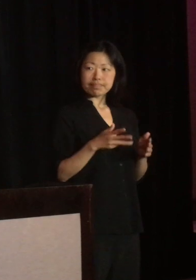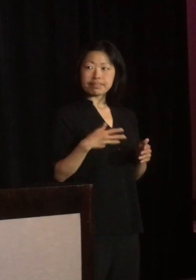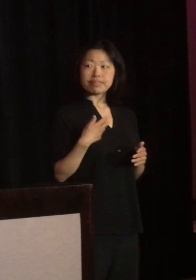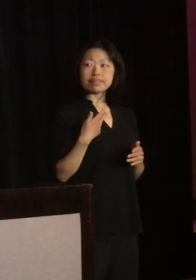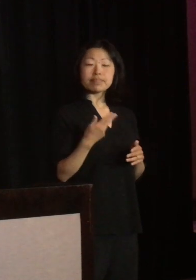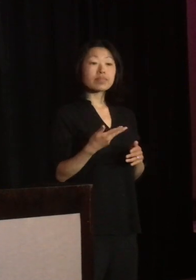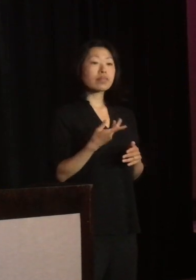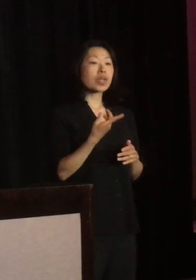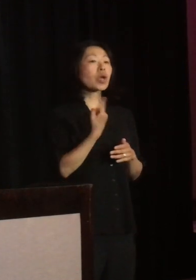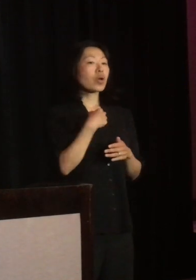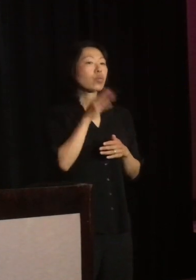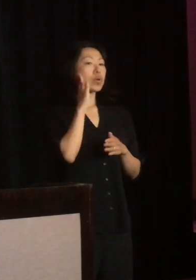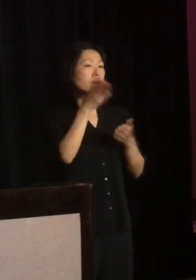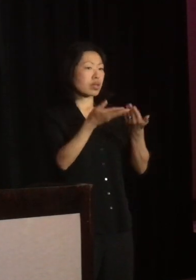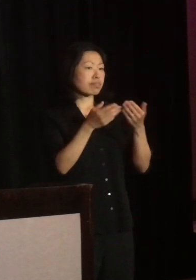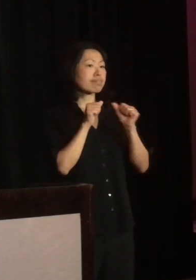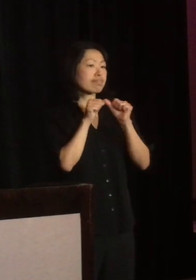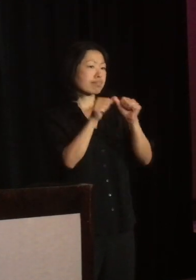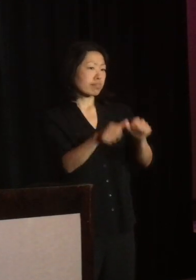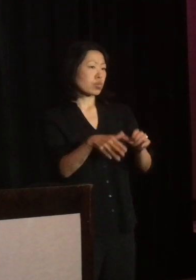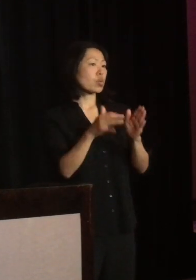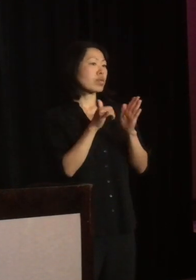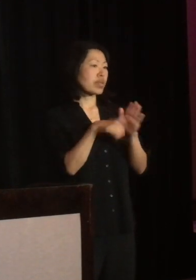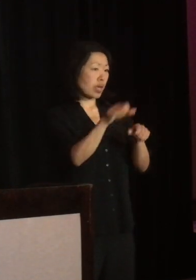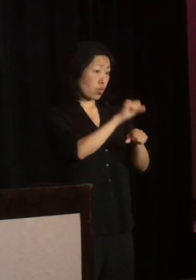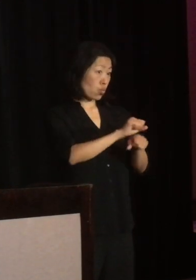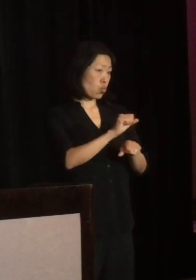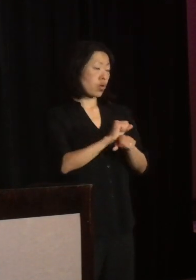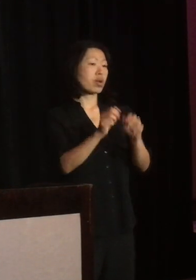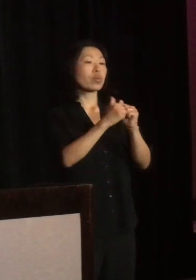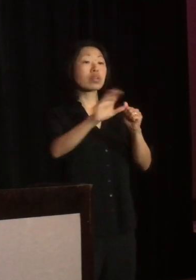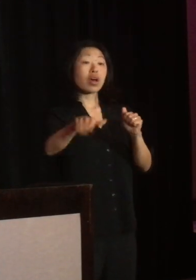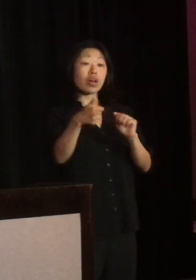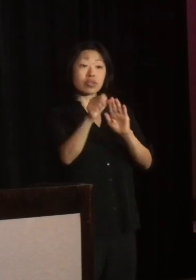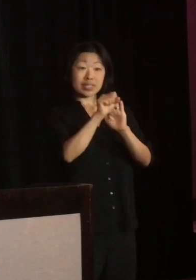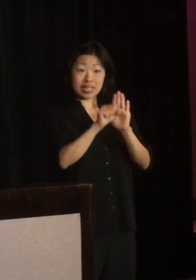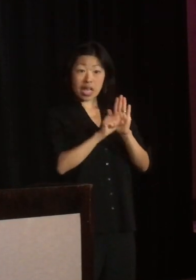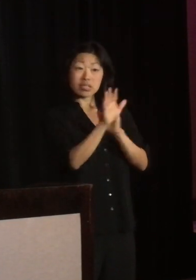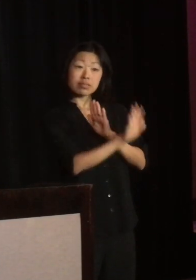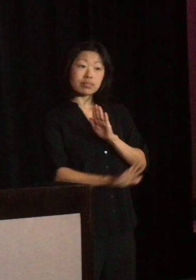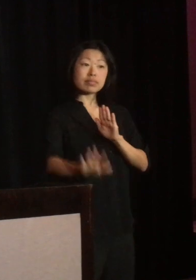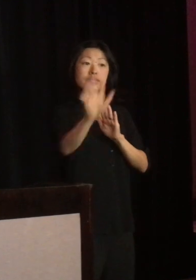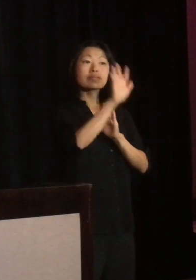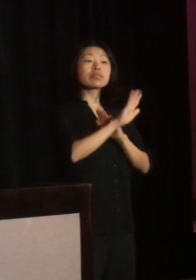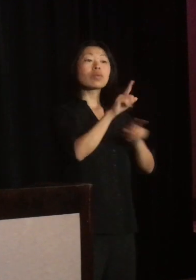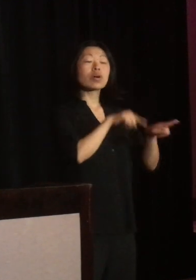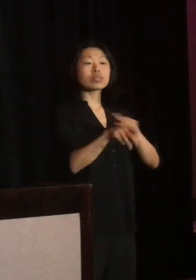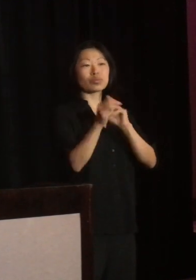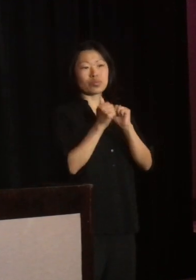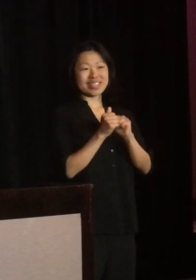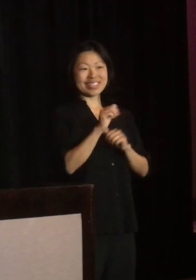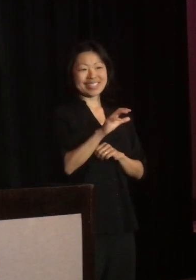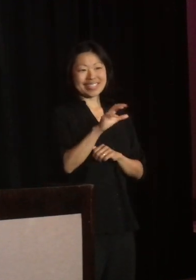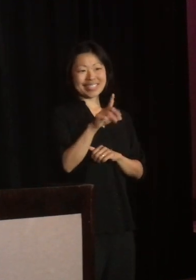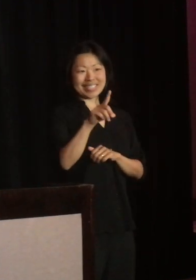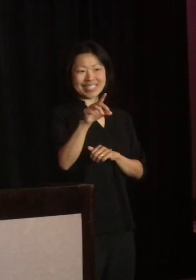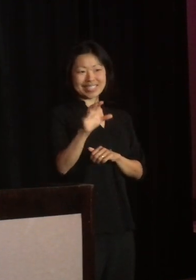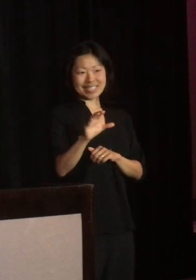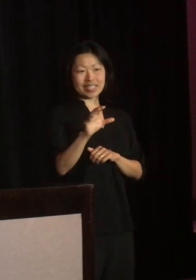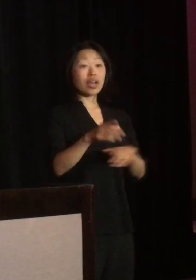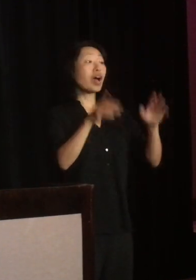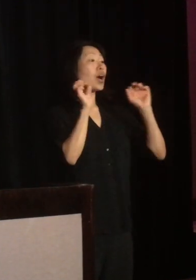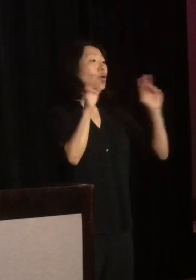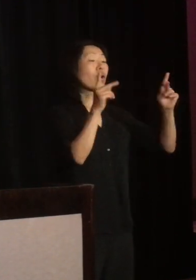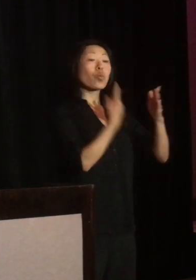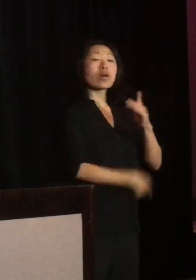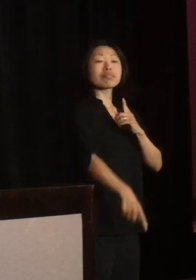plans to continue that effort with other states and with the CDC. So one positive thing that we